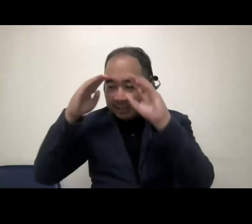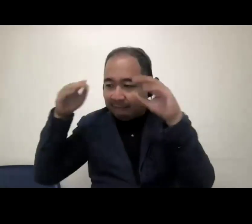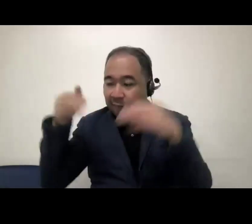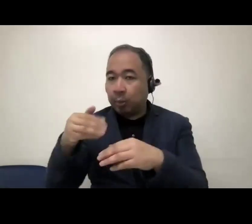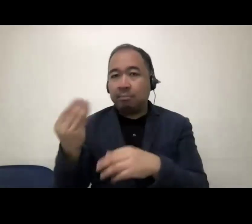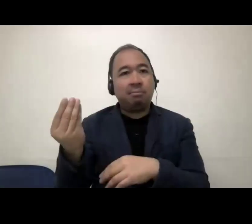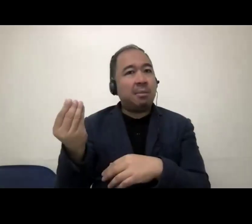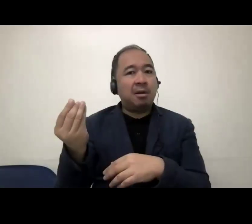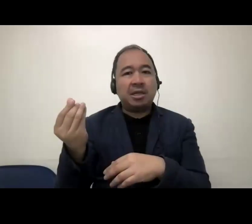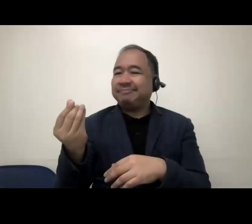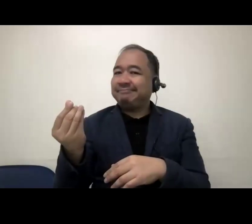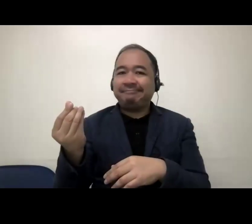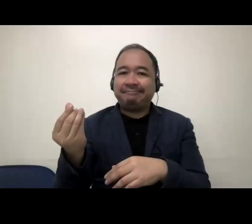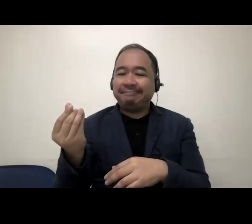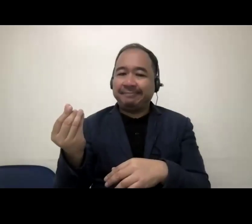So